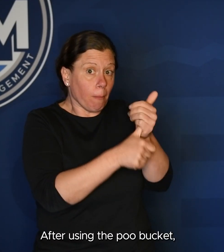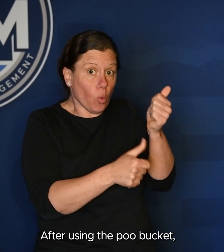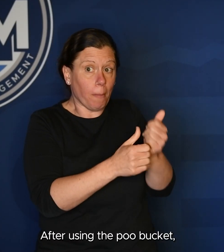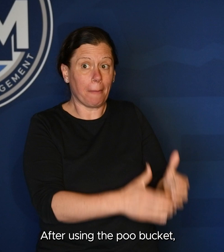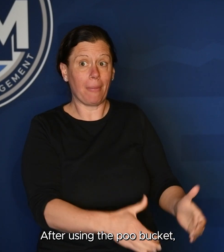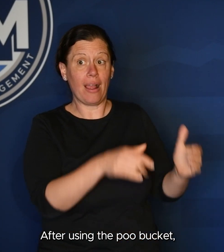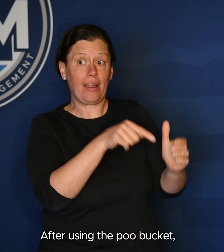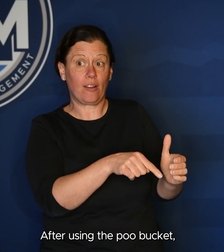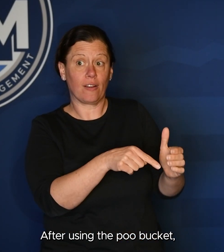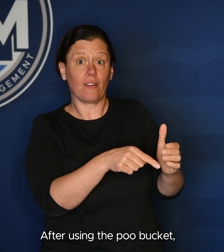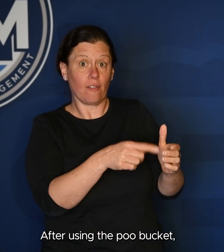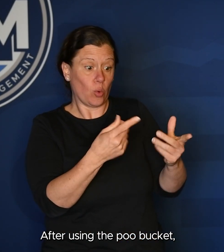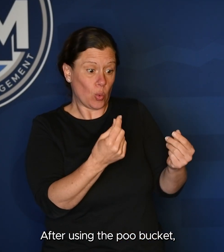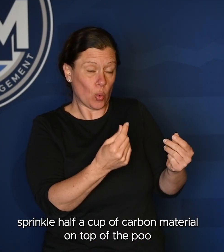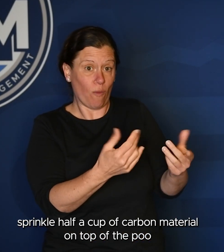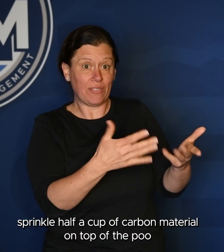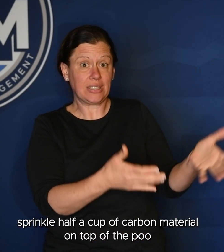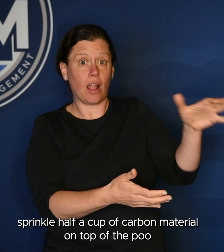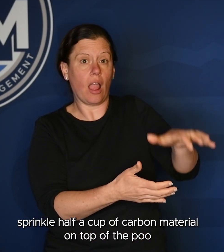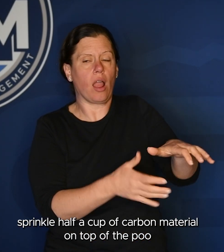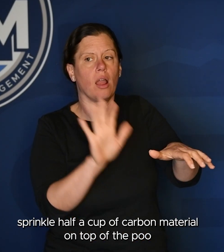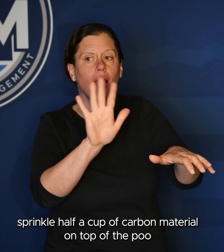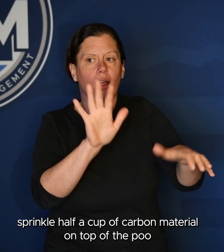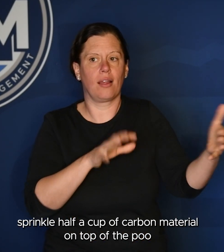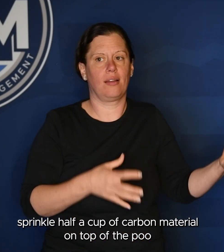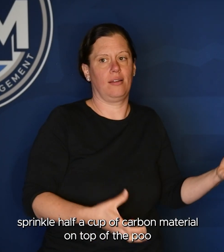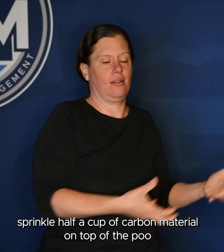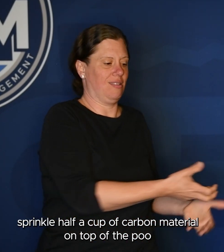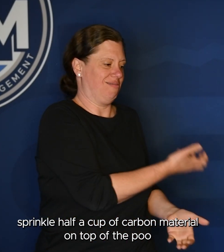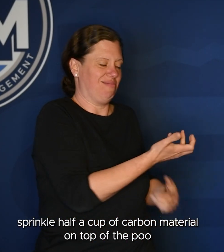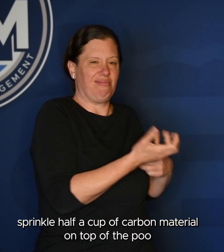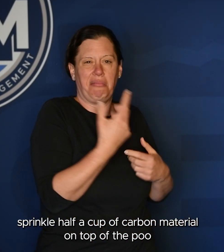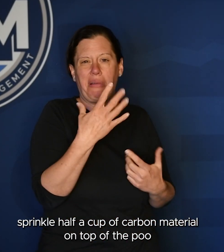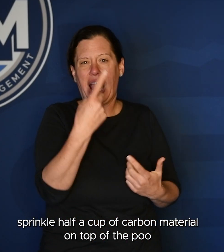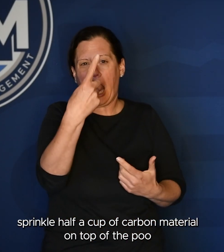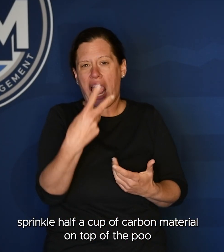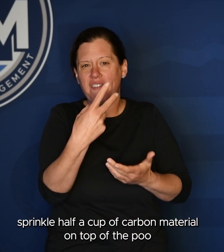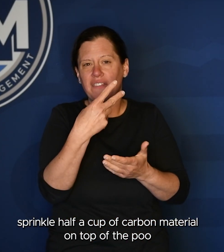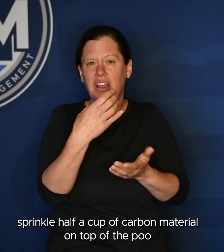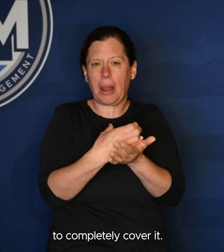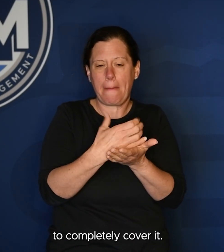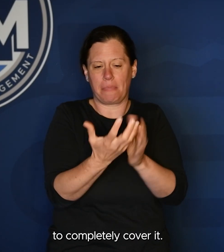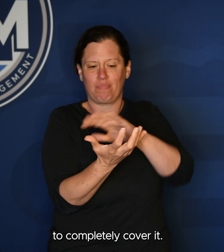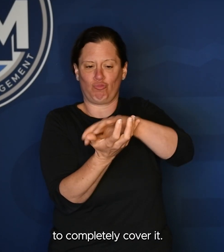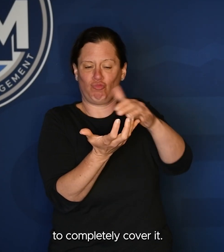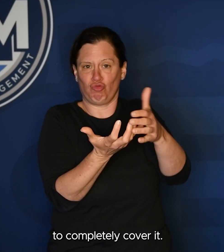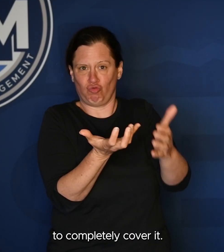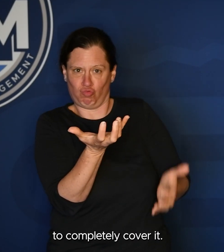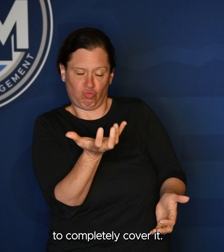After using the poo bucket, sprinkle half a cup of carbon material on top of the poo to completely cover it.